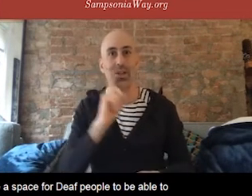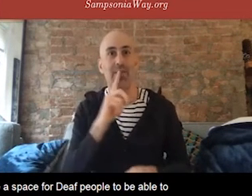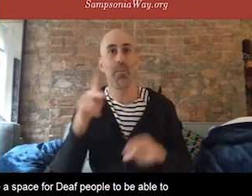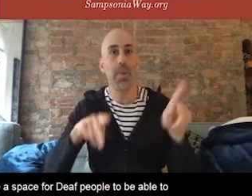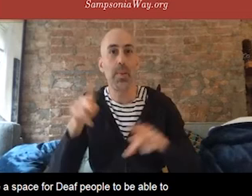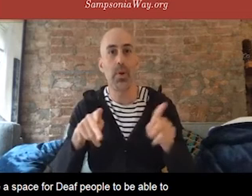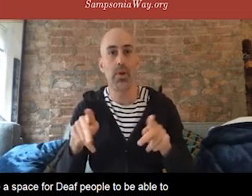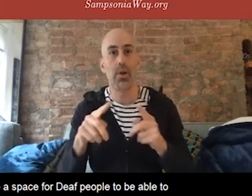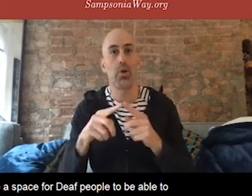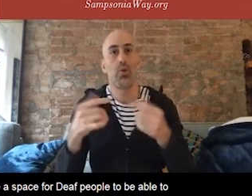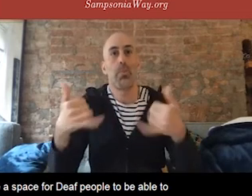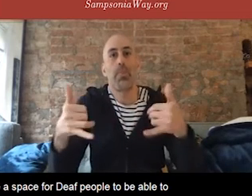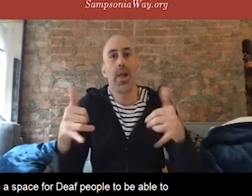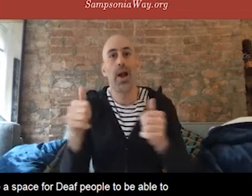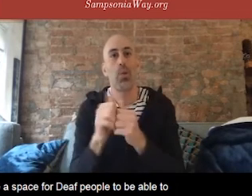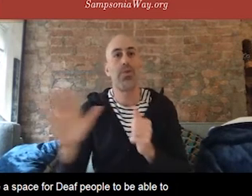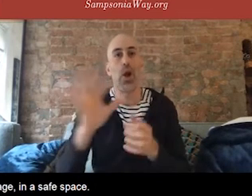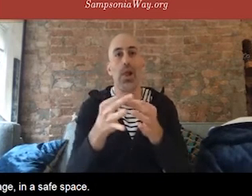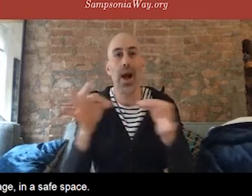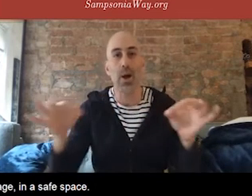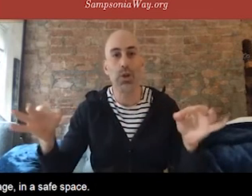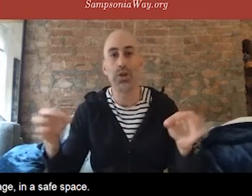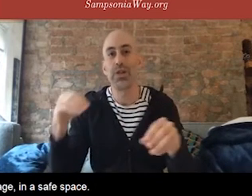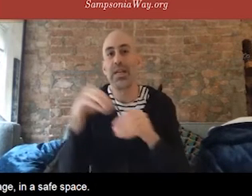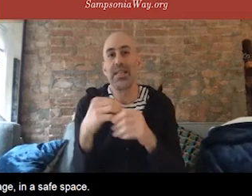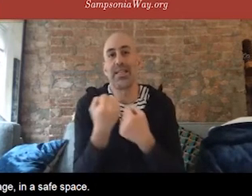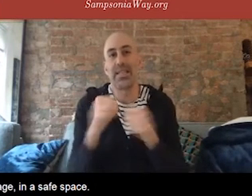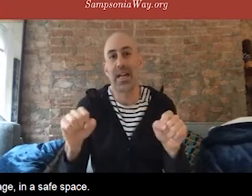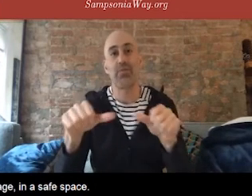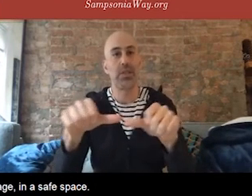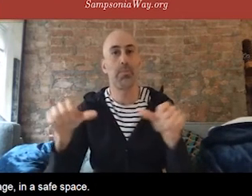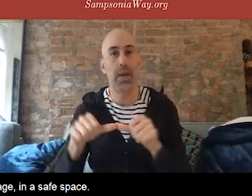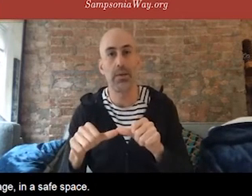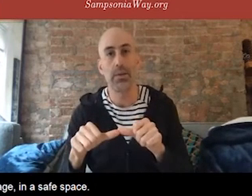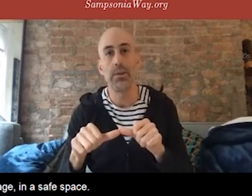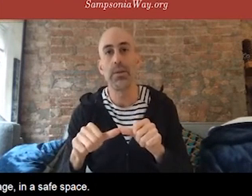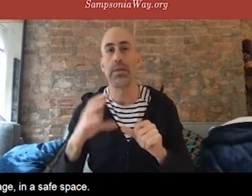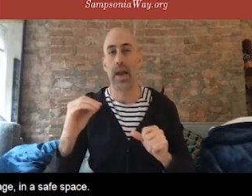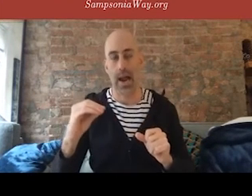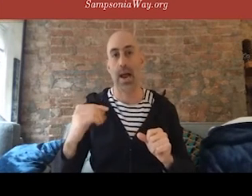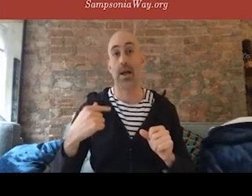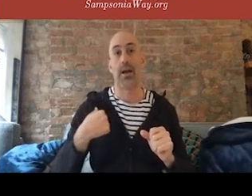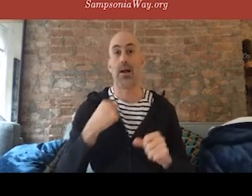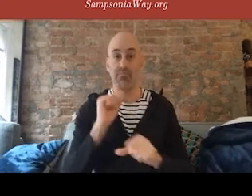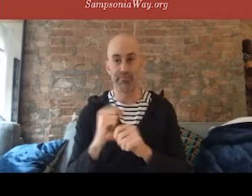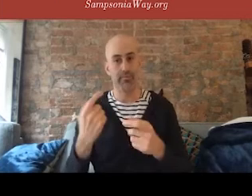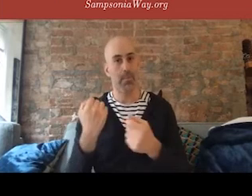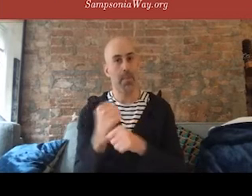provide space for deaf people to be able to play with their language in a safe space.